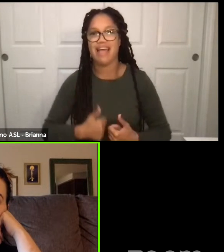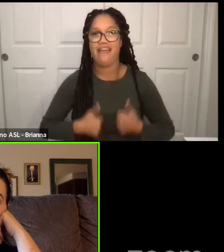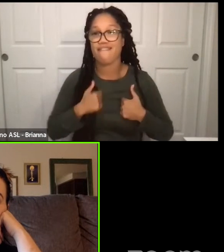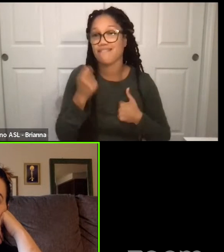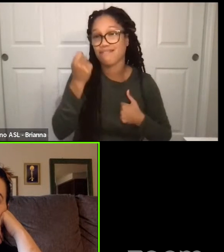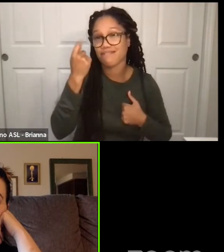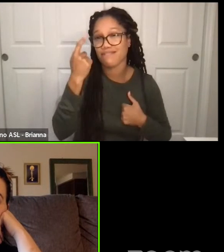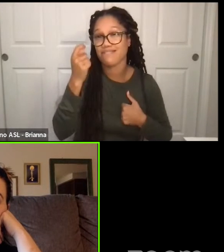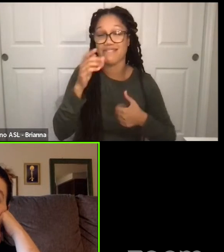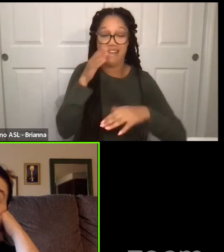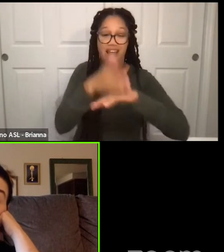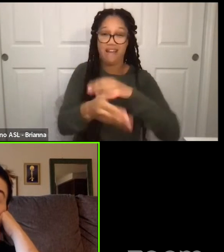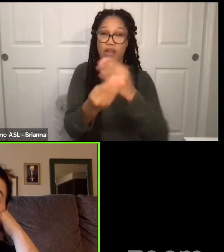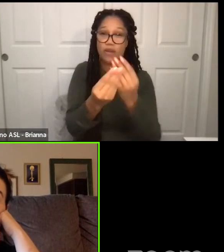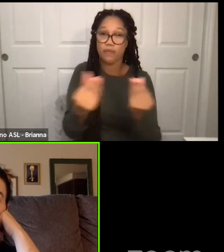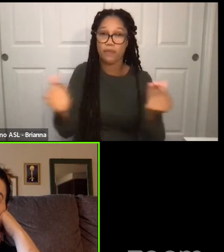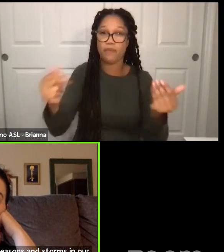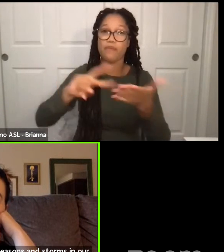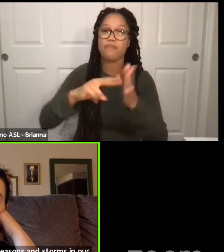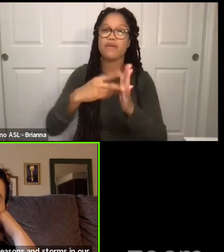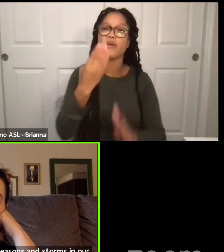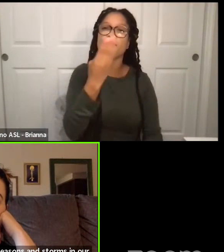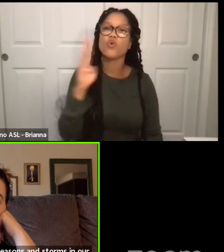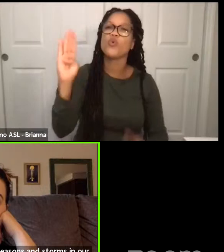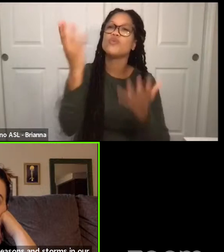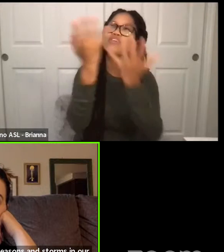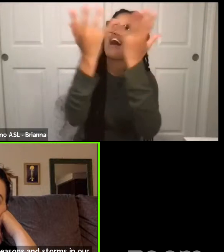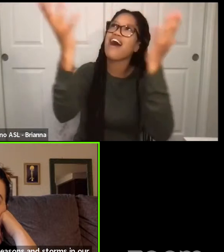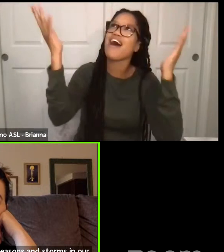sky. So thank you all.